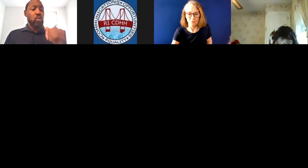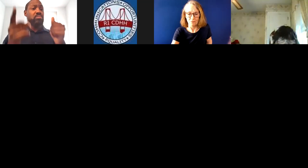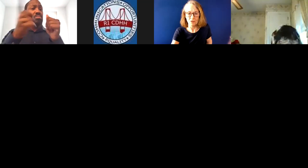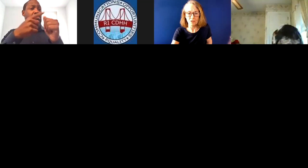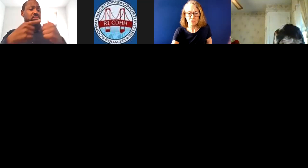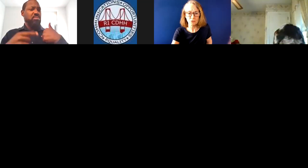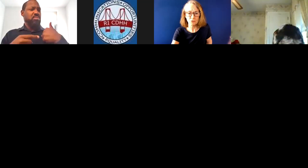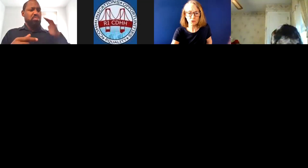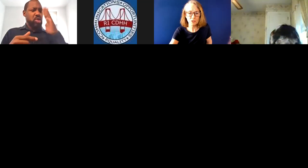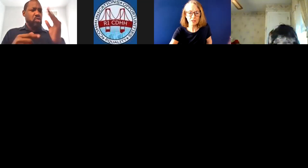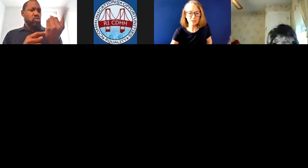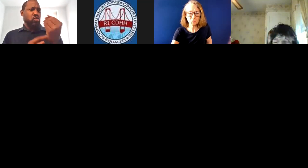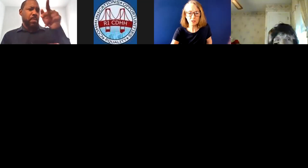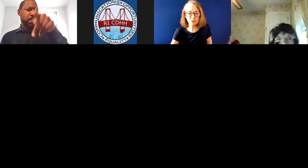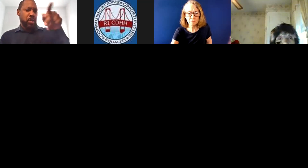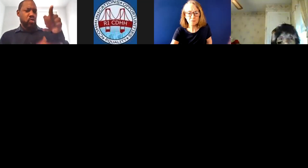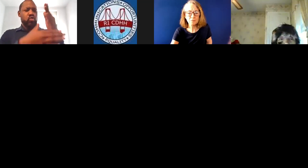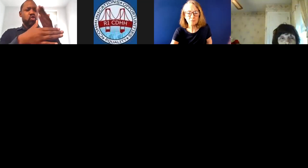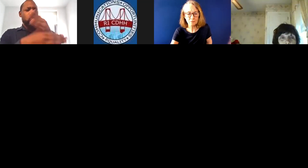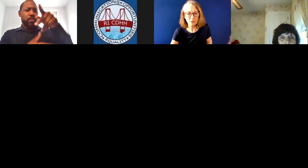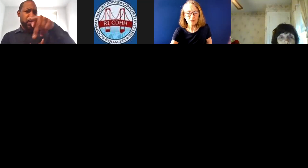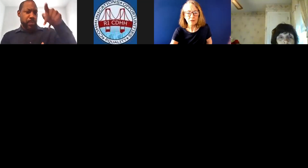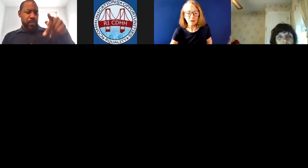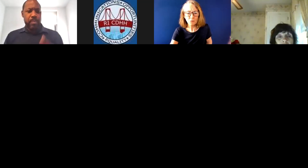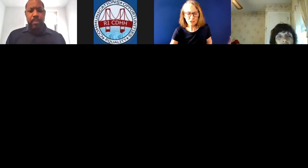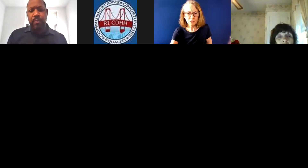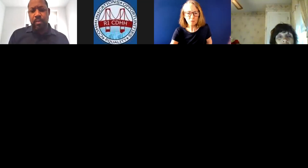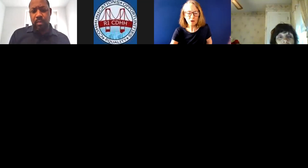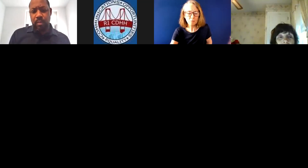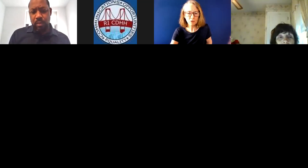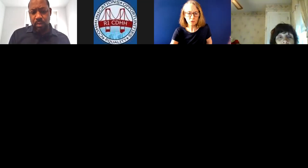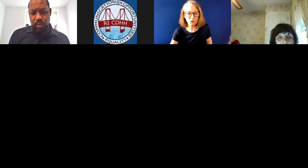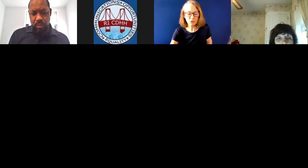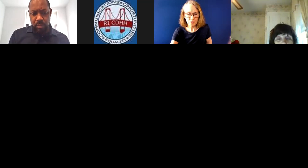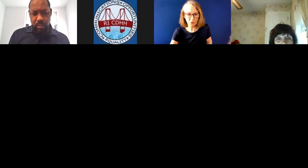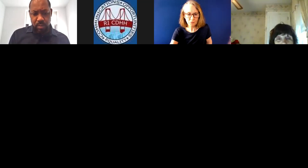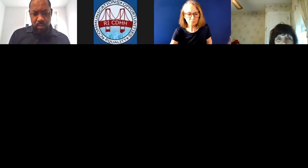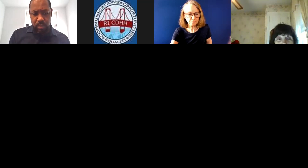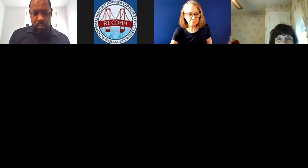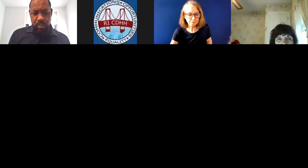All right, so the recording has begun. I want to share a PowerPoint with you now.